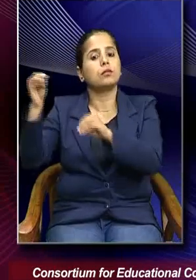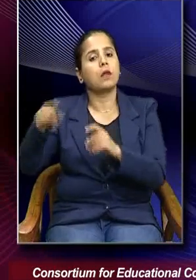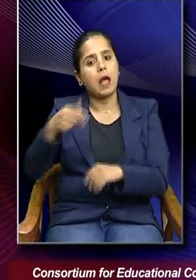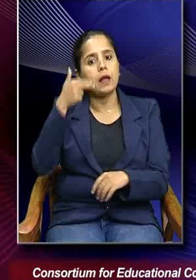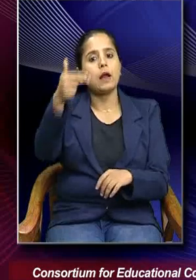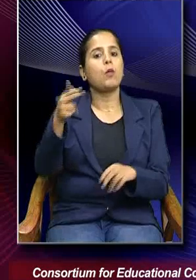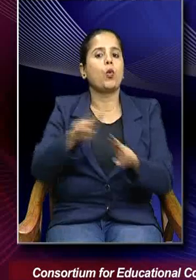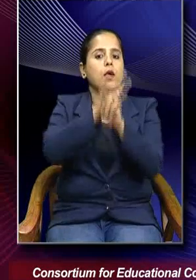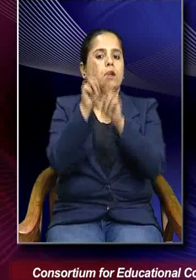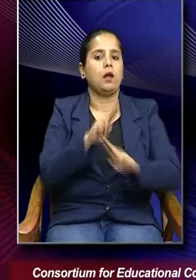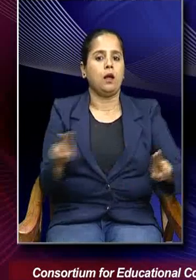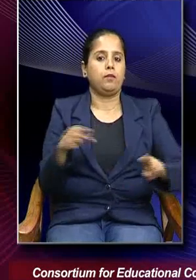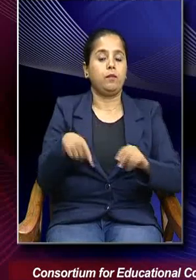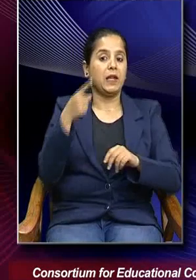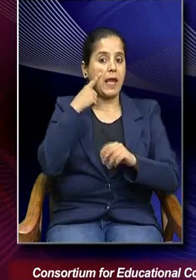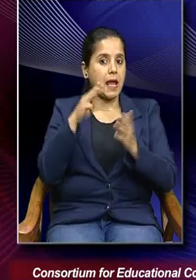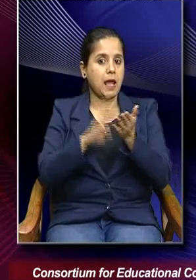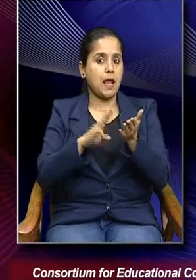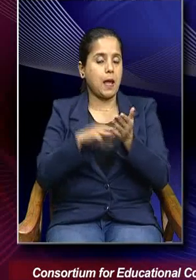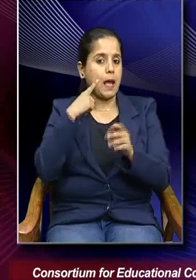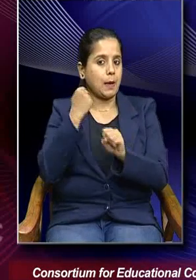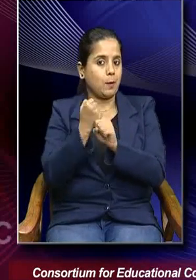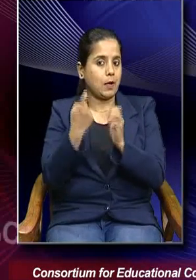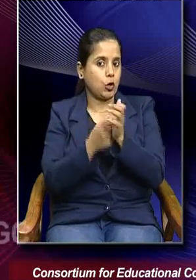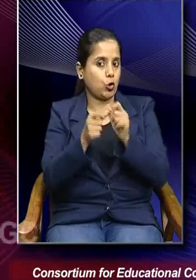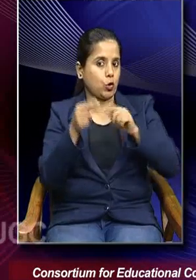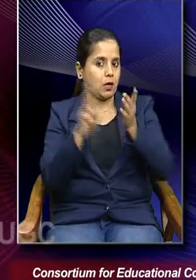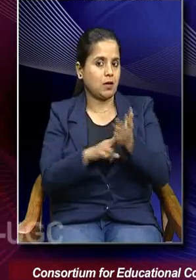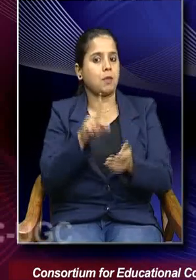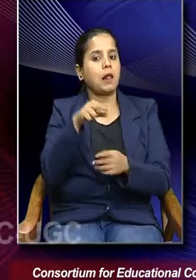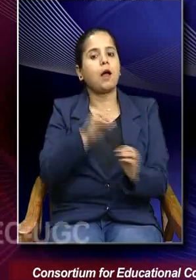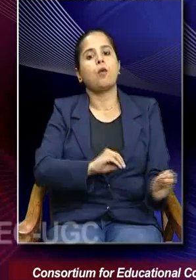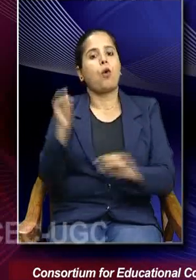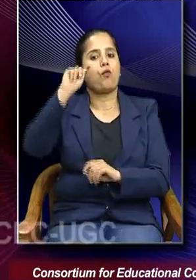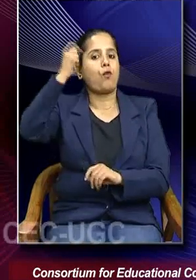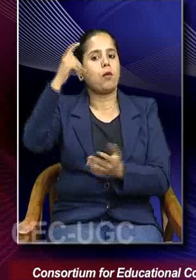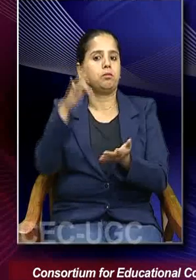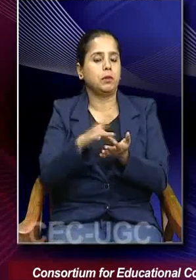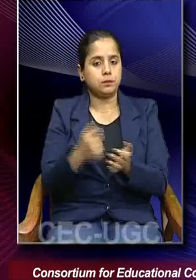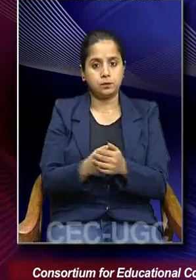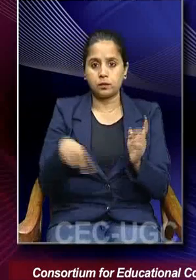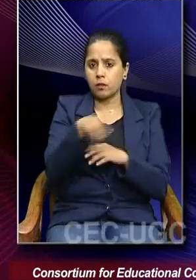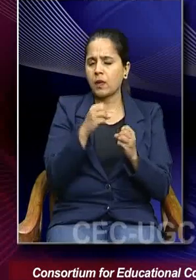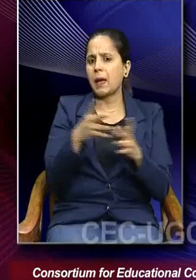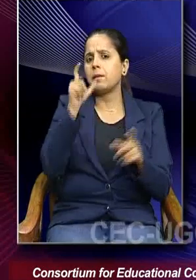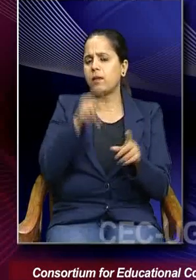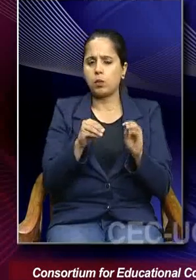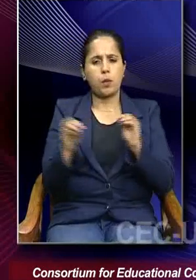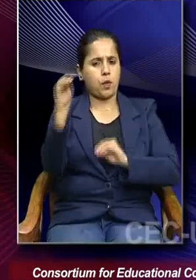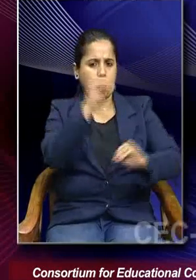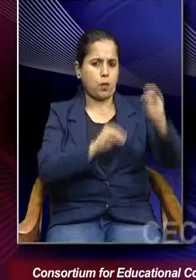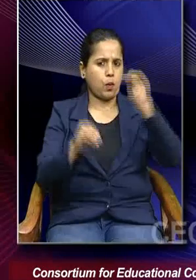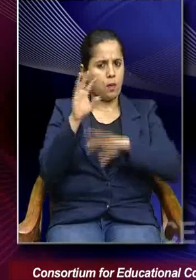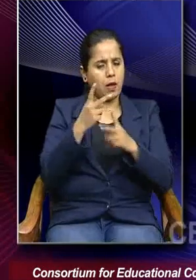terms are immigration and emigration. So, we know there is a lot of movement of people within the country and